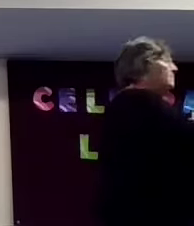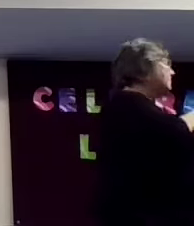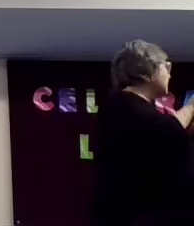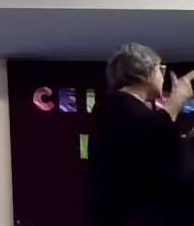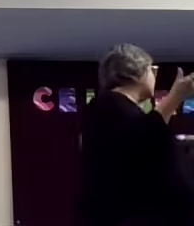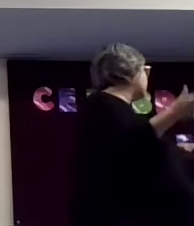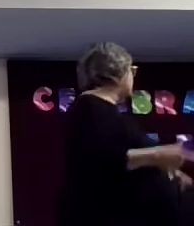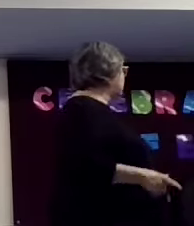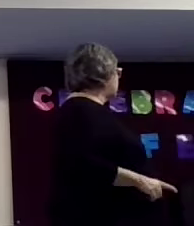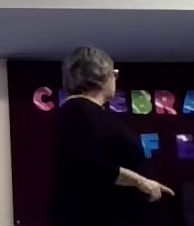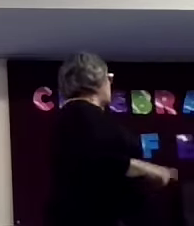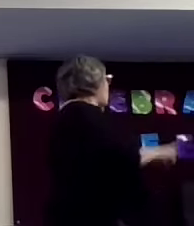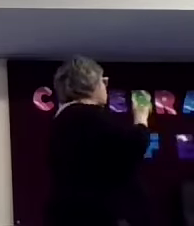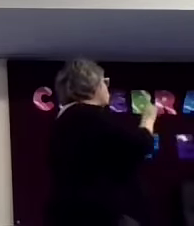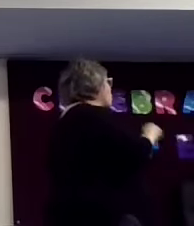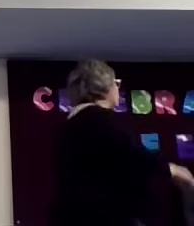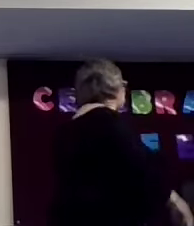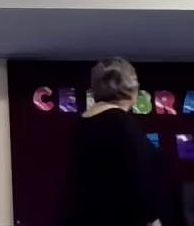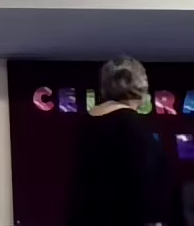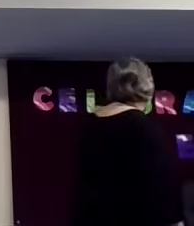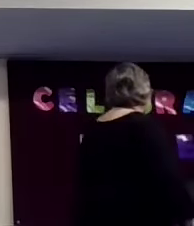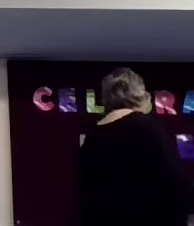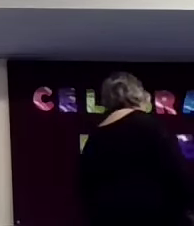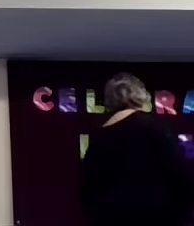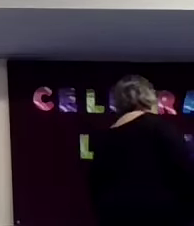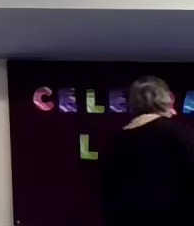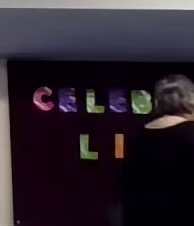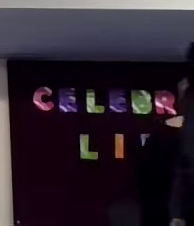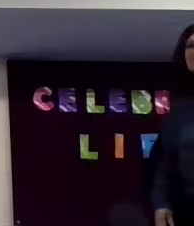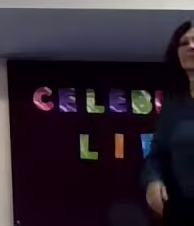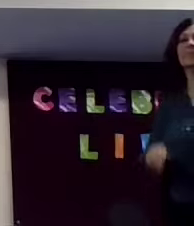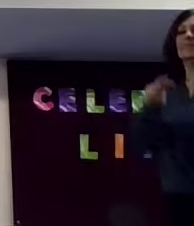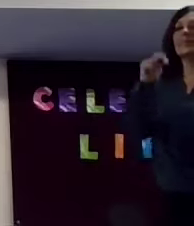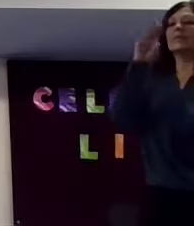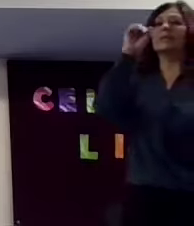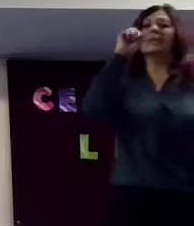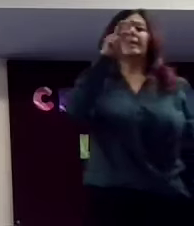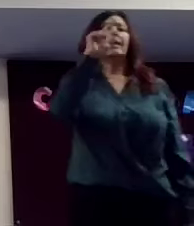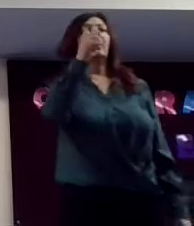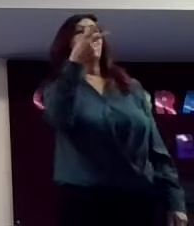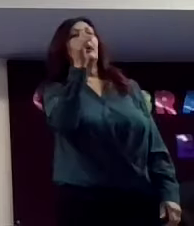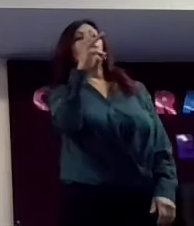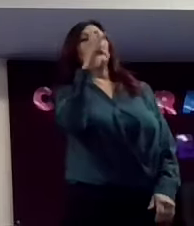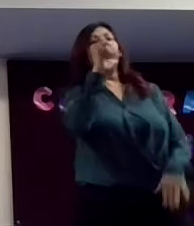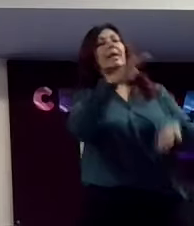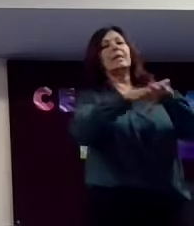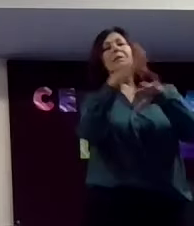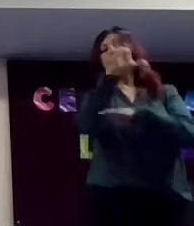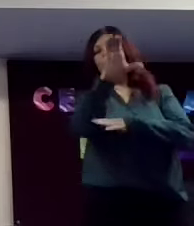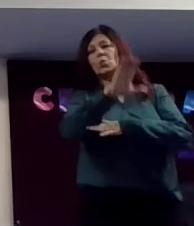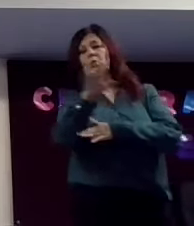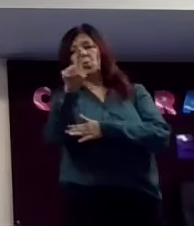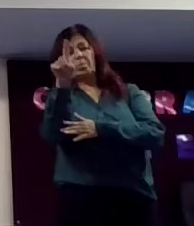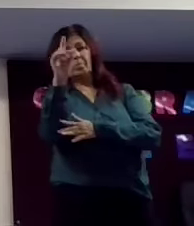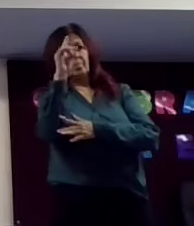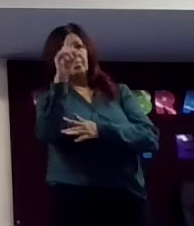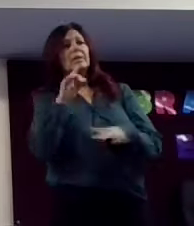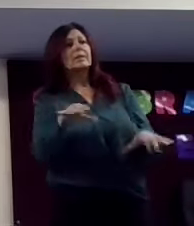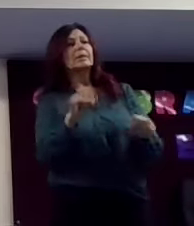Next, we're going to be going to Zoom for Nick Langworthy, 23rd District of Congress. So it'll just take me a